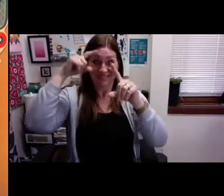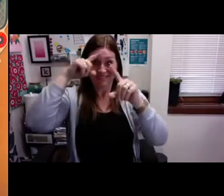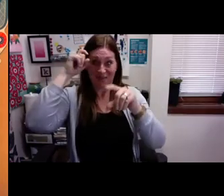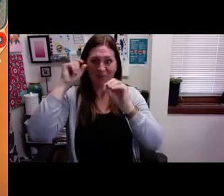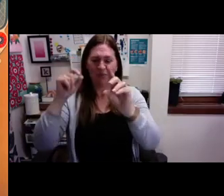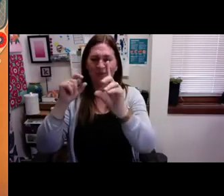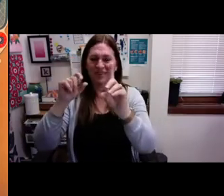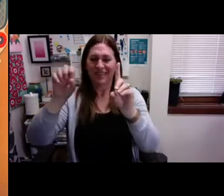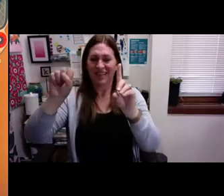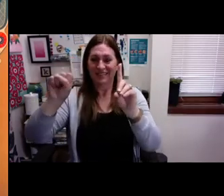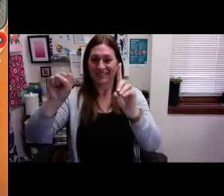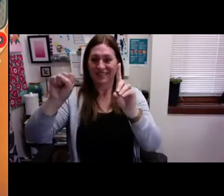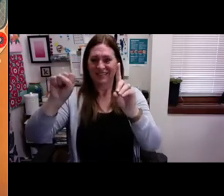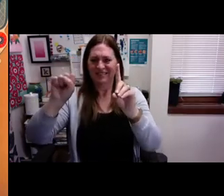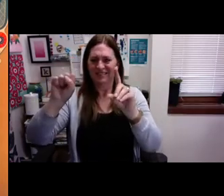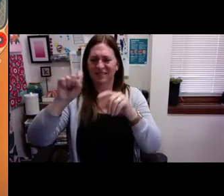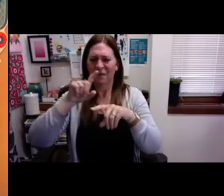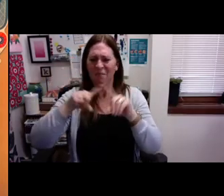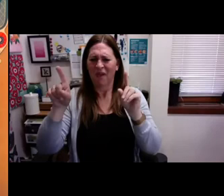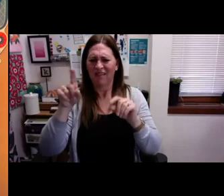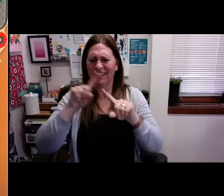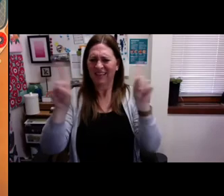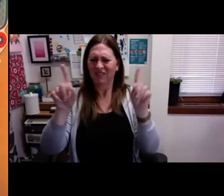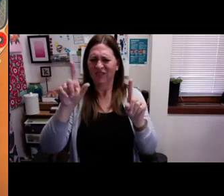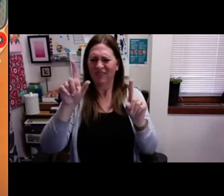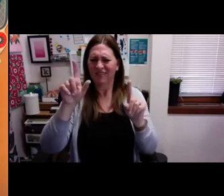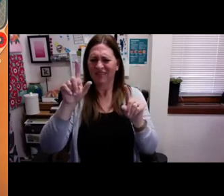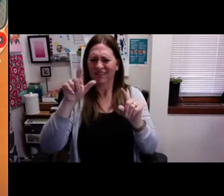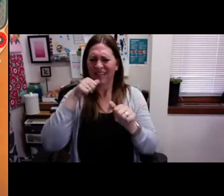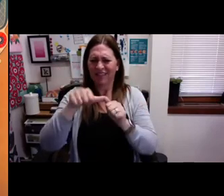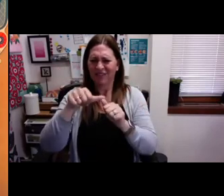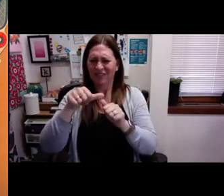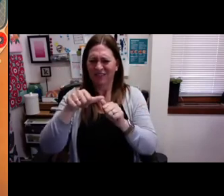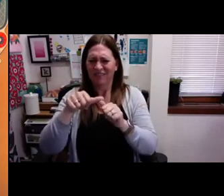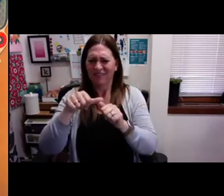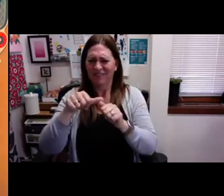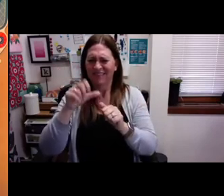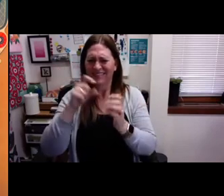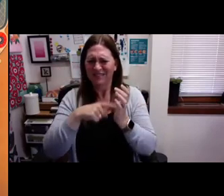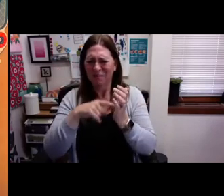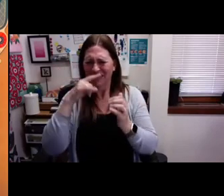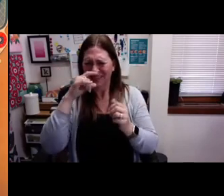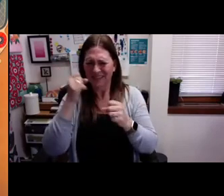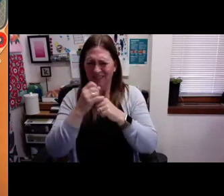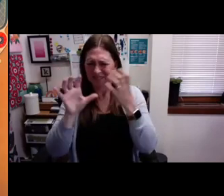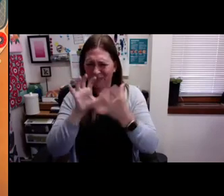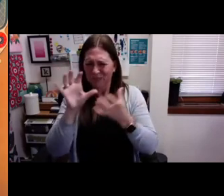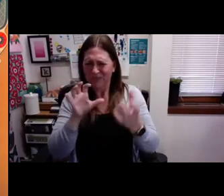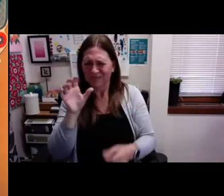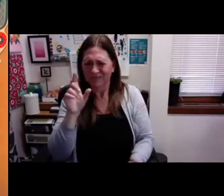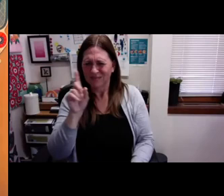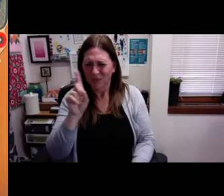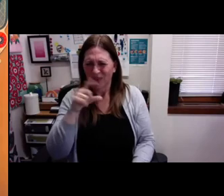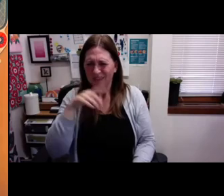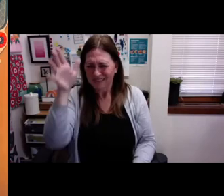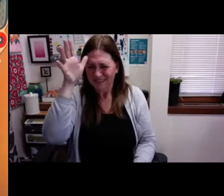way over there in S. So that's a little bit confusing because those are different letters. And